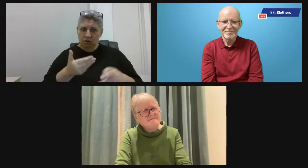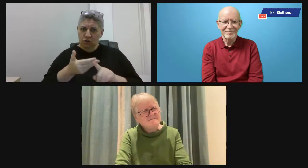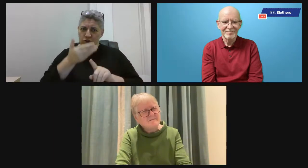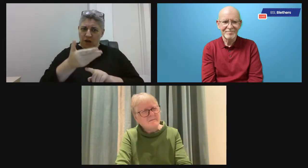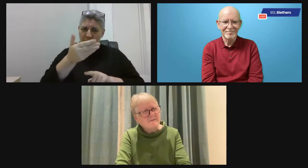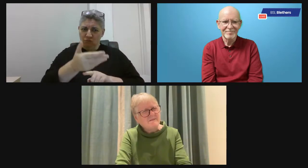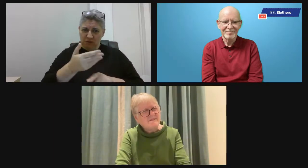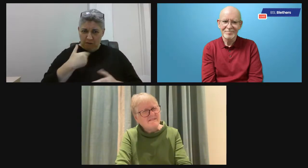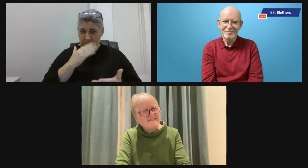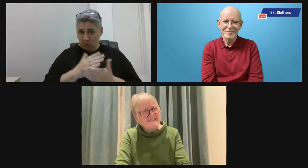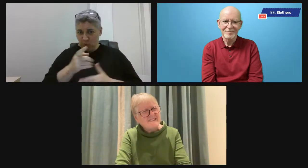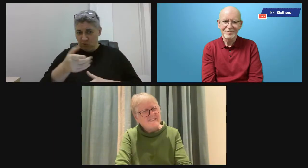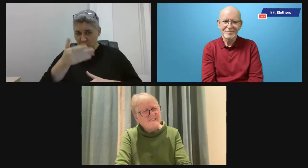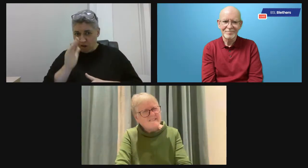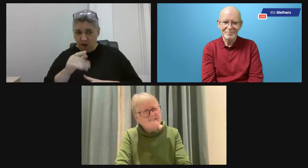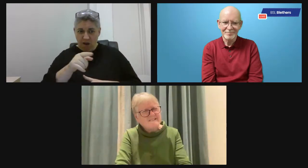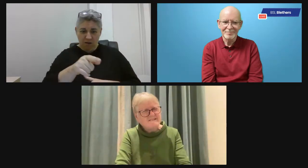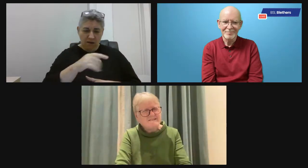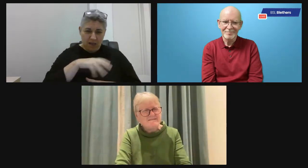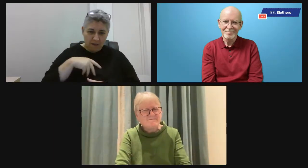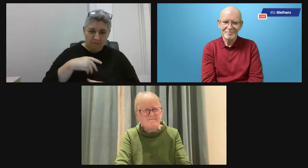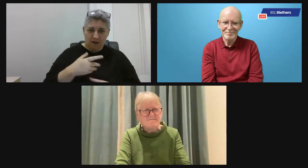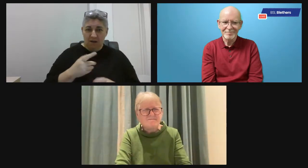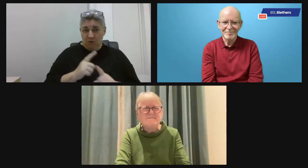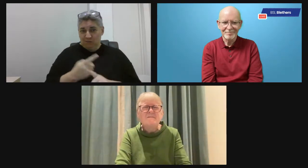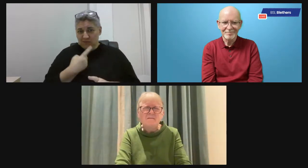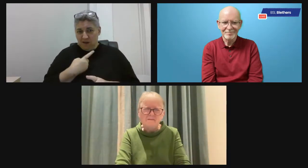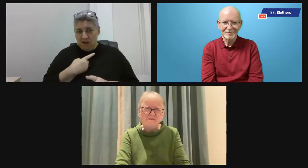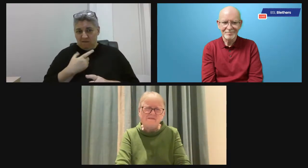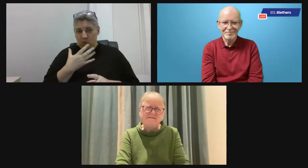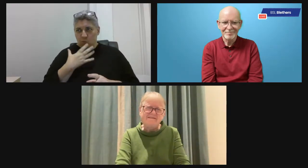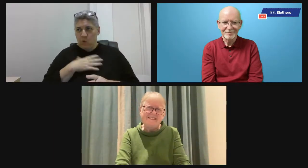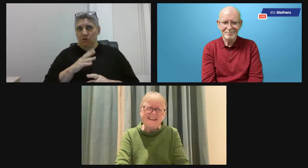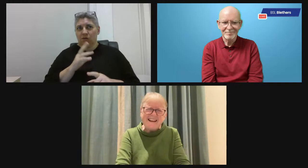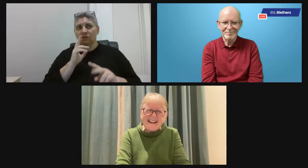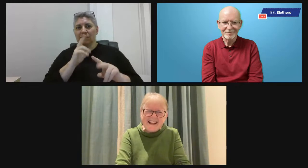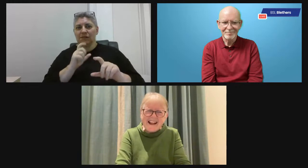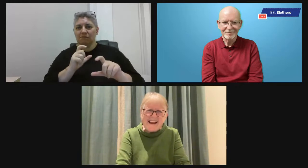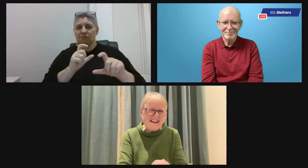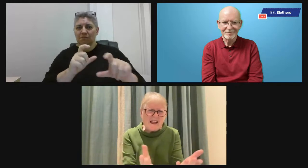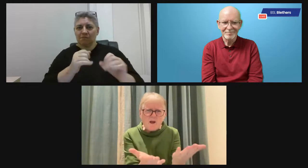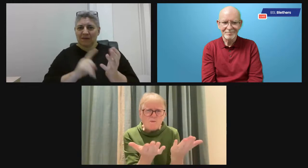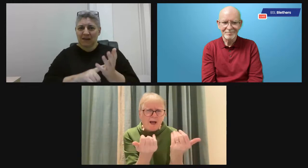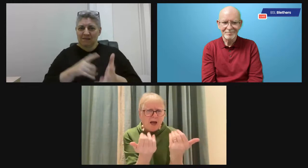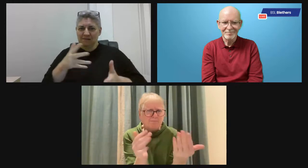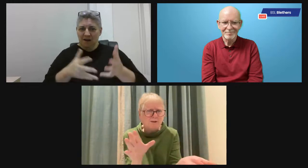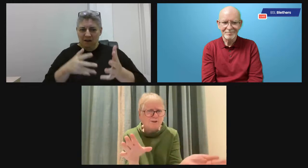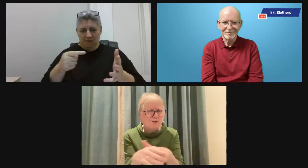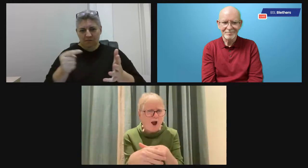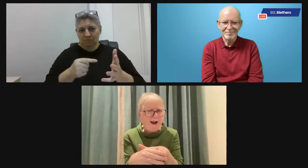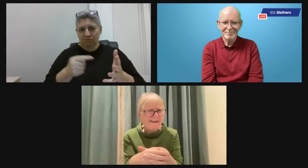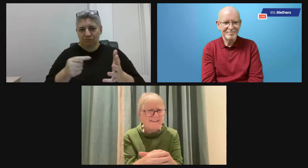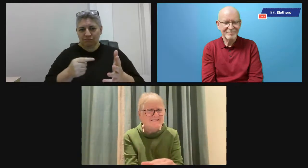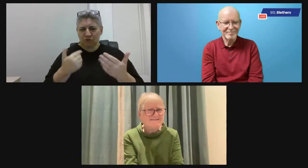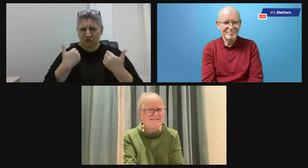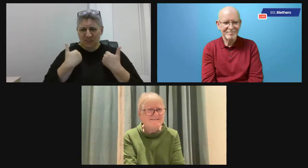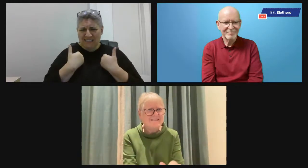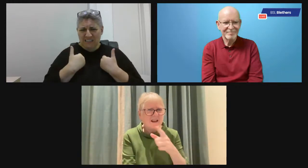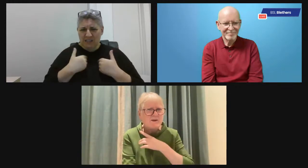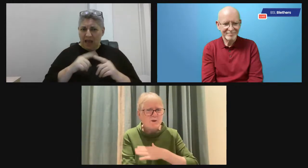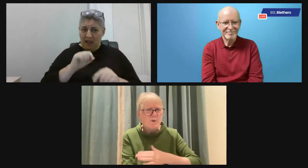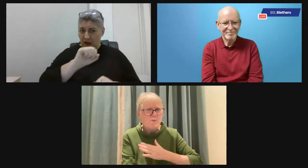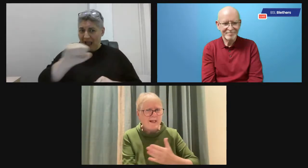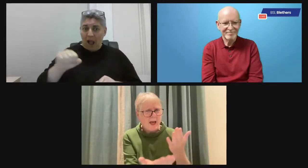that in 50 or 100 years' time, when you're handing over the torch to all the people that go after you, that will still be